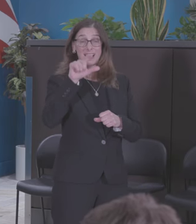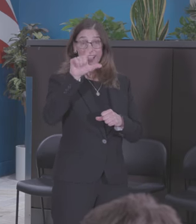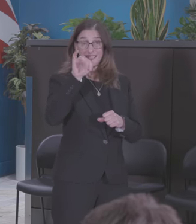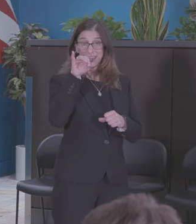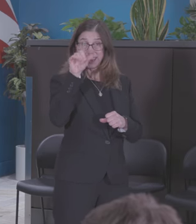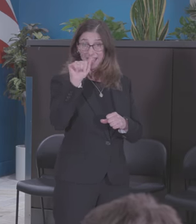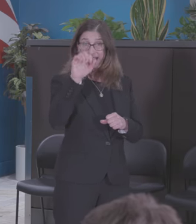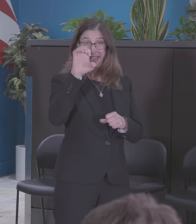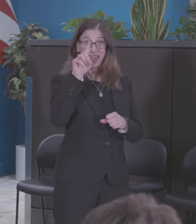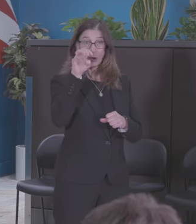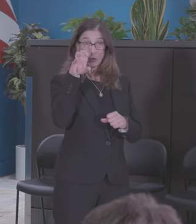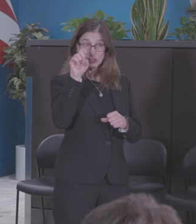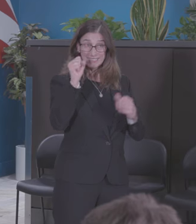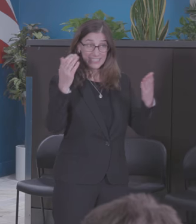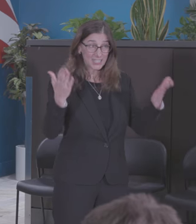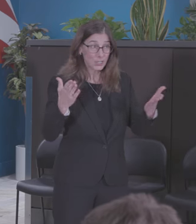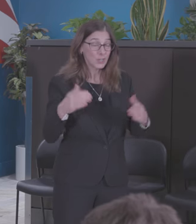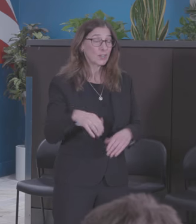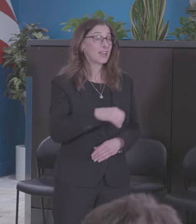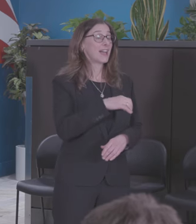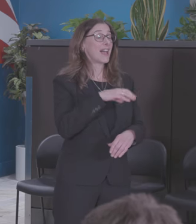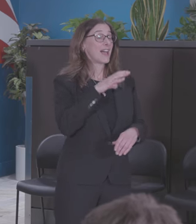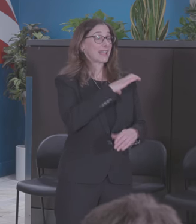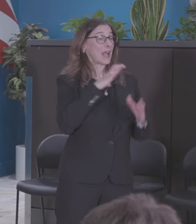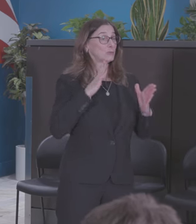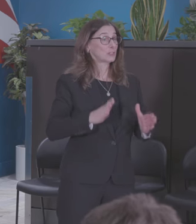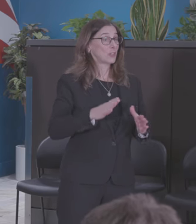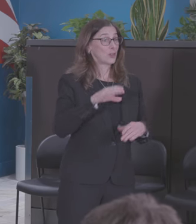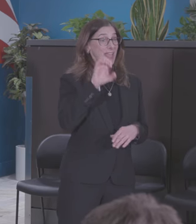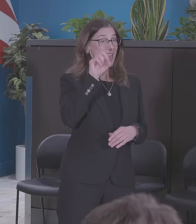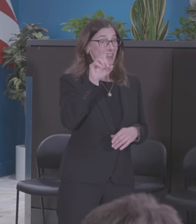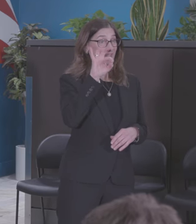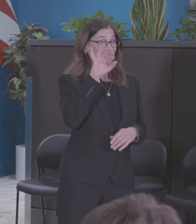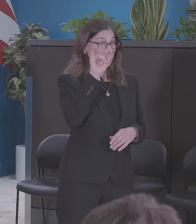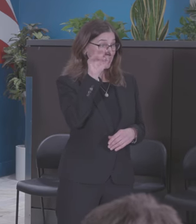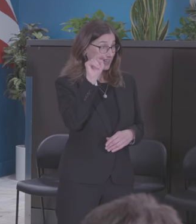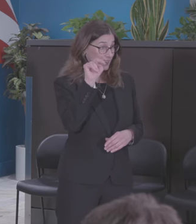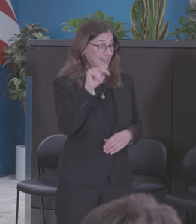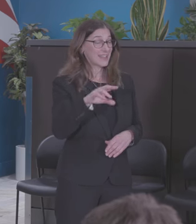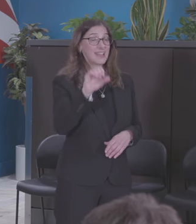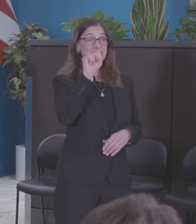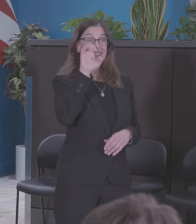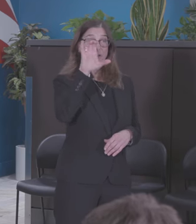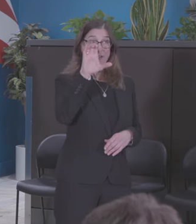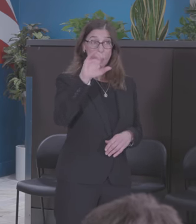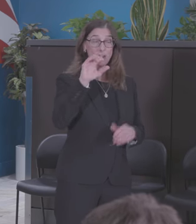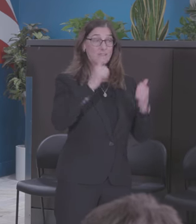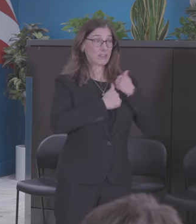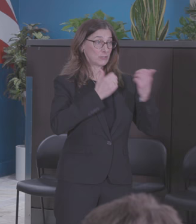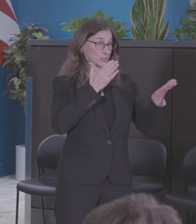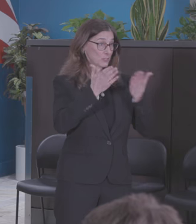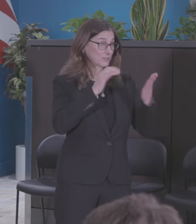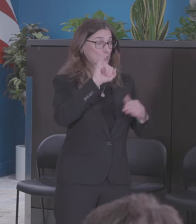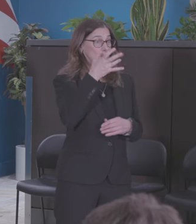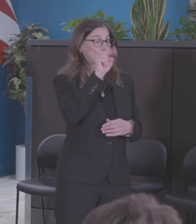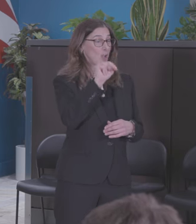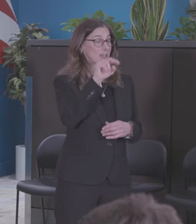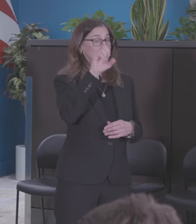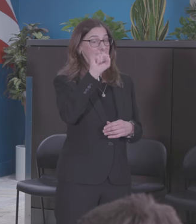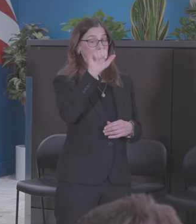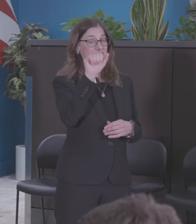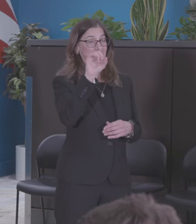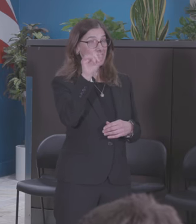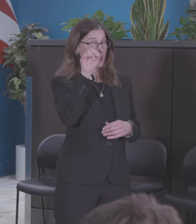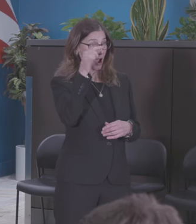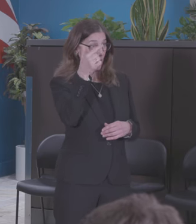us. Counselor Ed Flynn, Secretary of Veterans Services John Santiago, Deputy Secretary Andrea